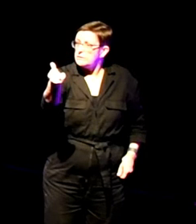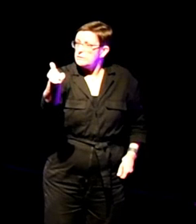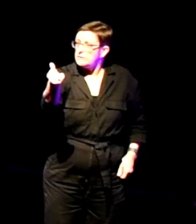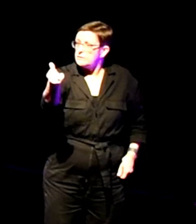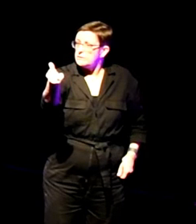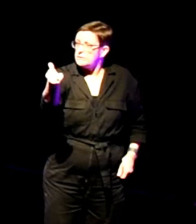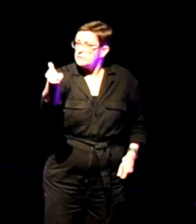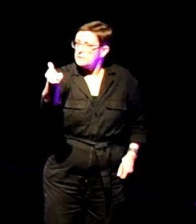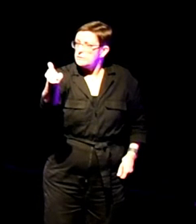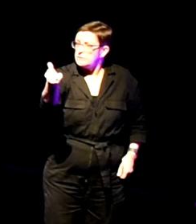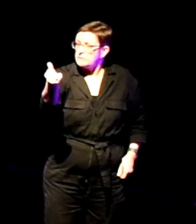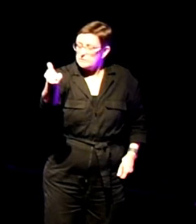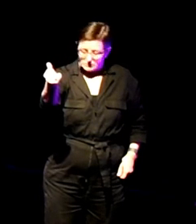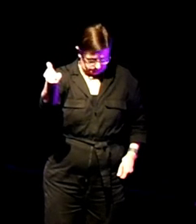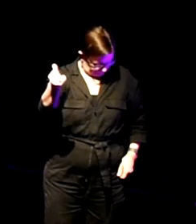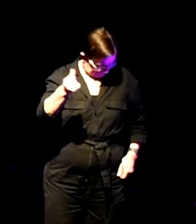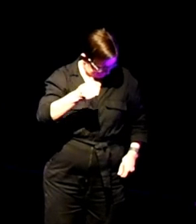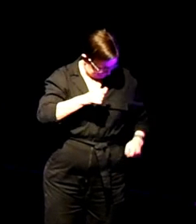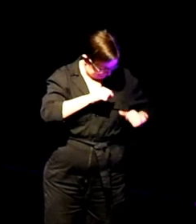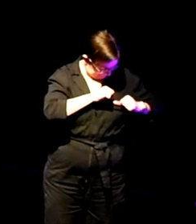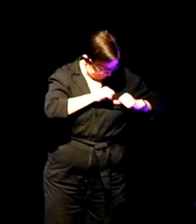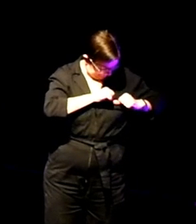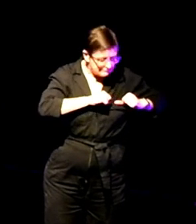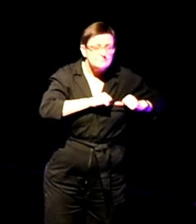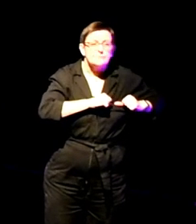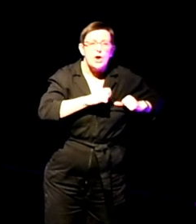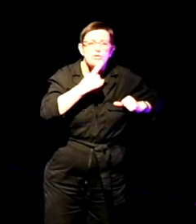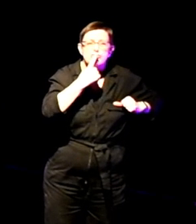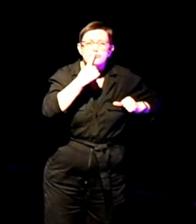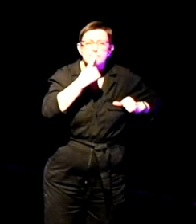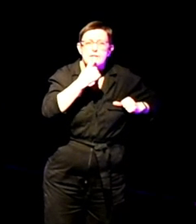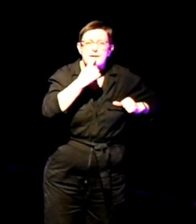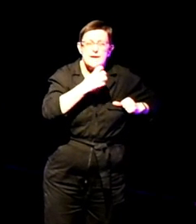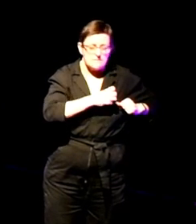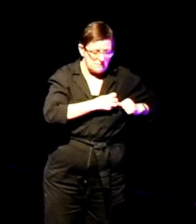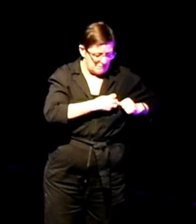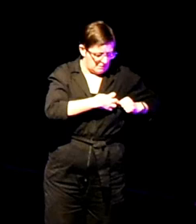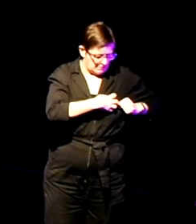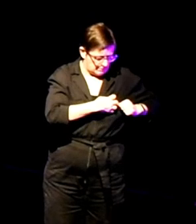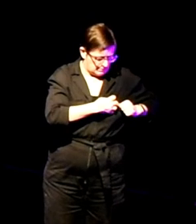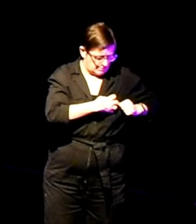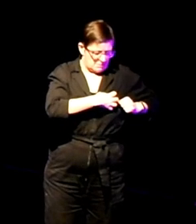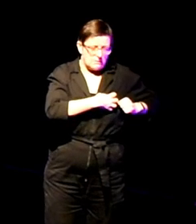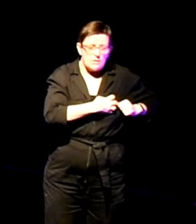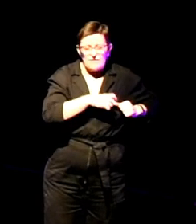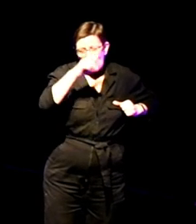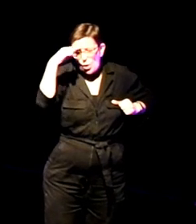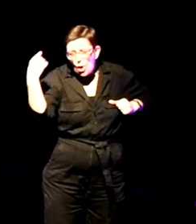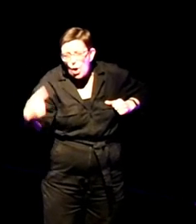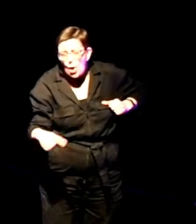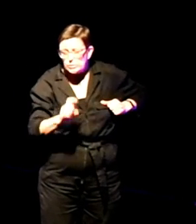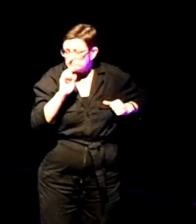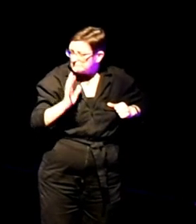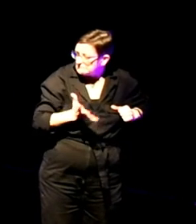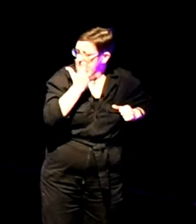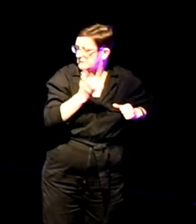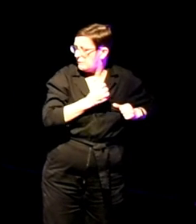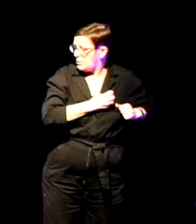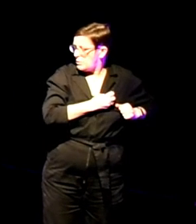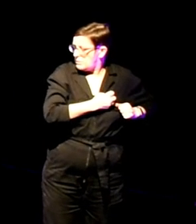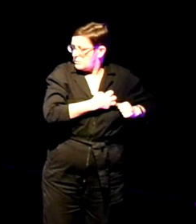The underside from the cut is reddish and gets puffy whenever I'm overhot or embarrassed.